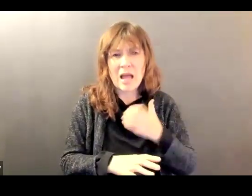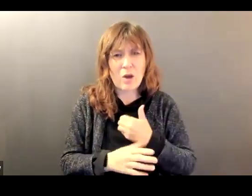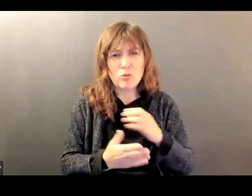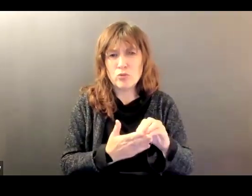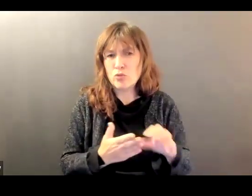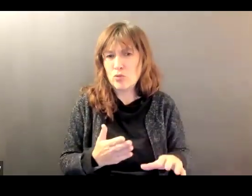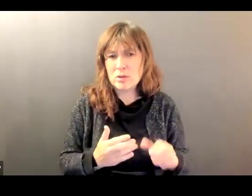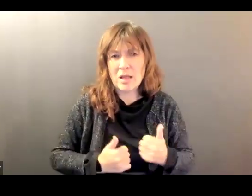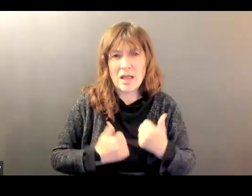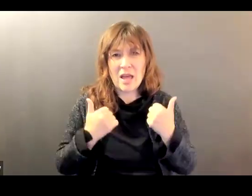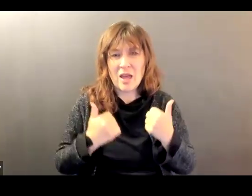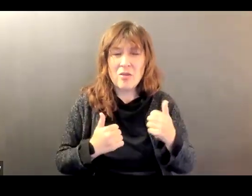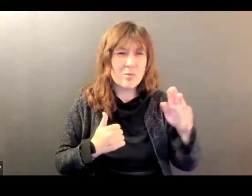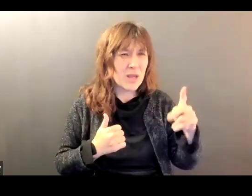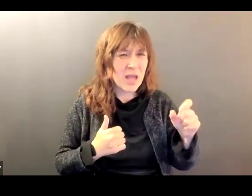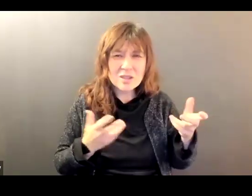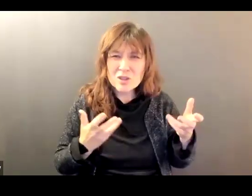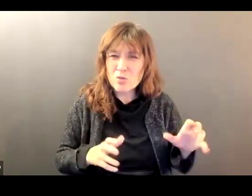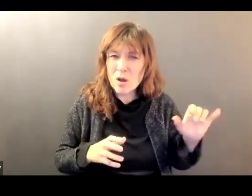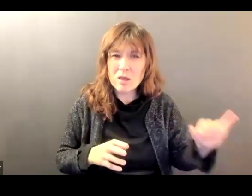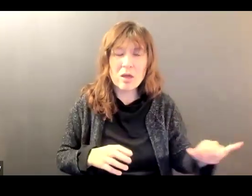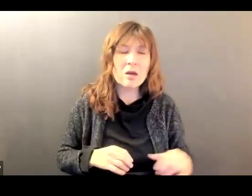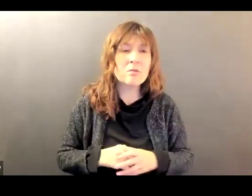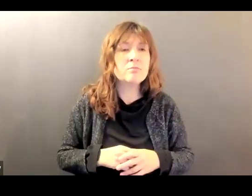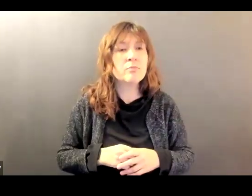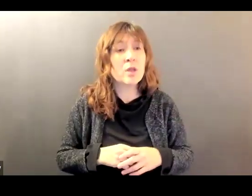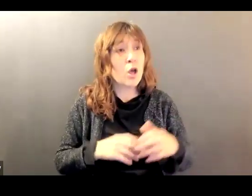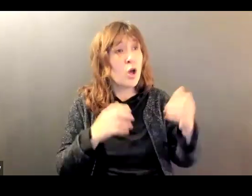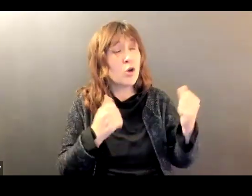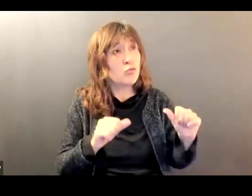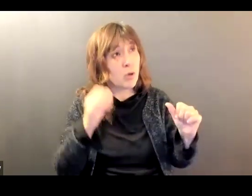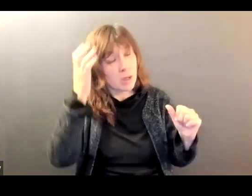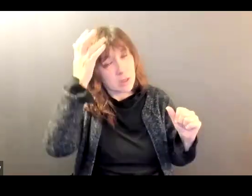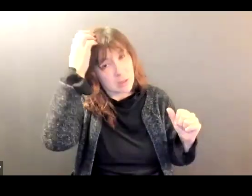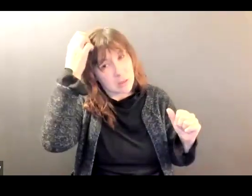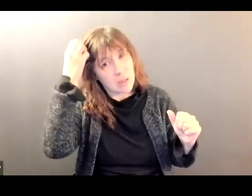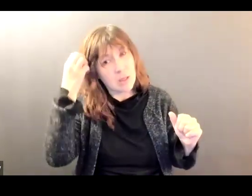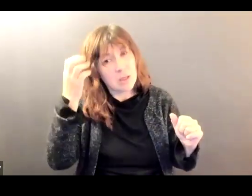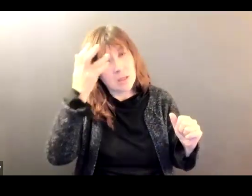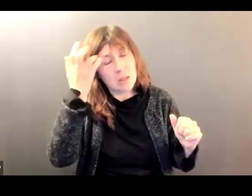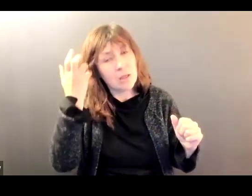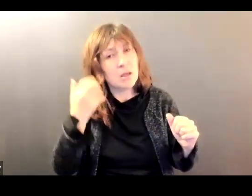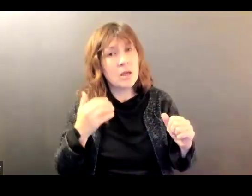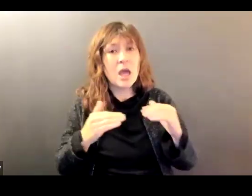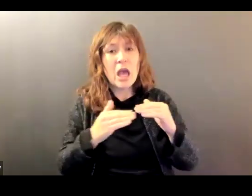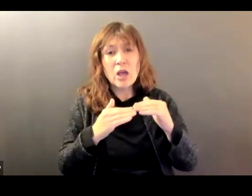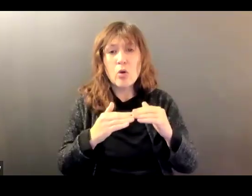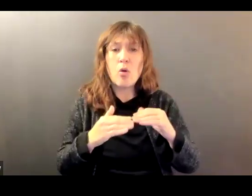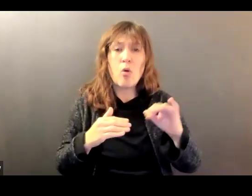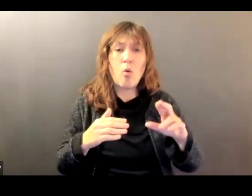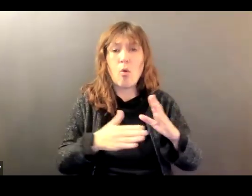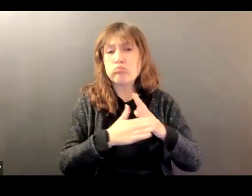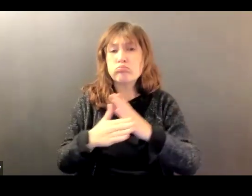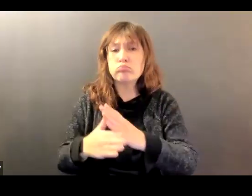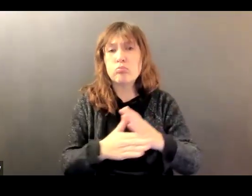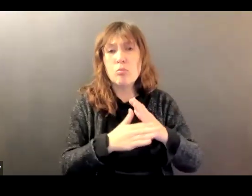the district most aims for. You tried equality, you tried equality, distributed tools, and